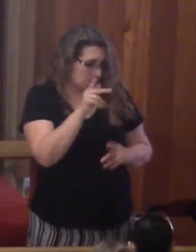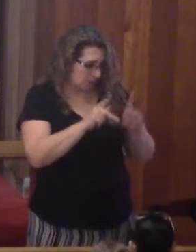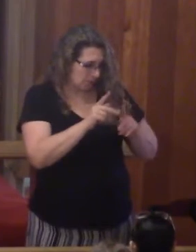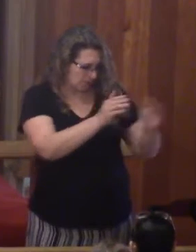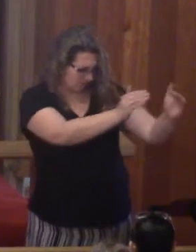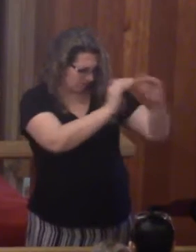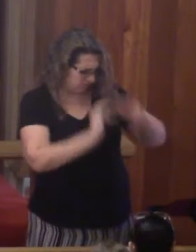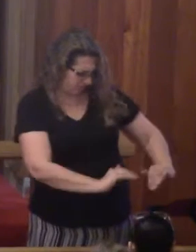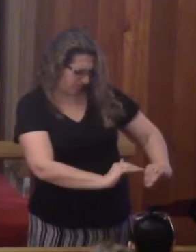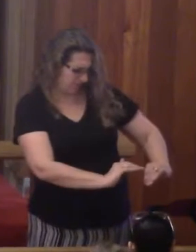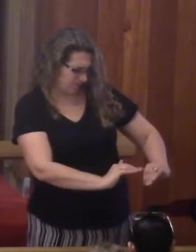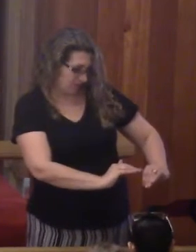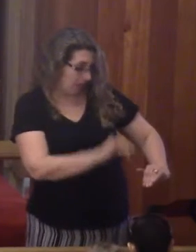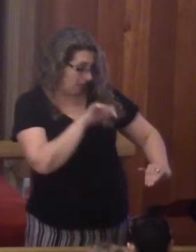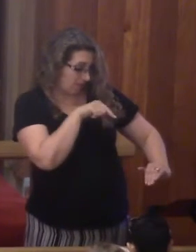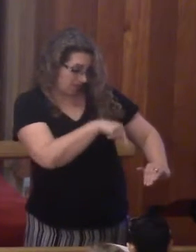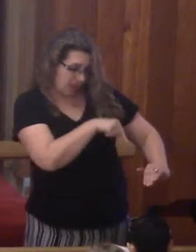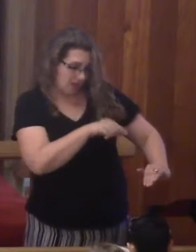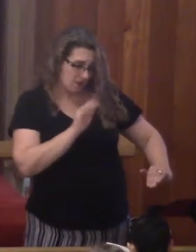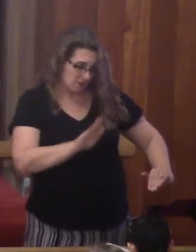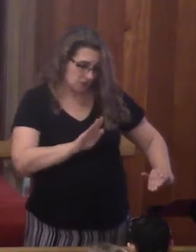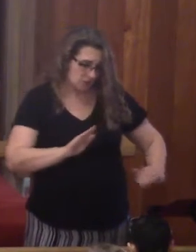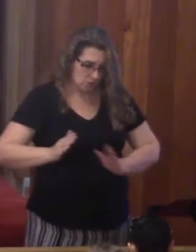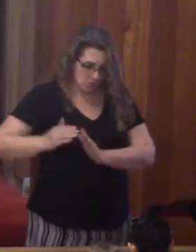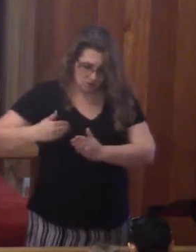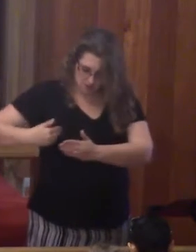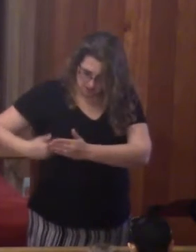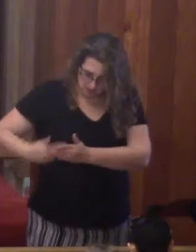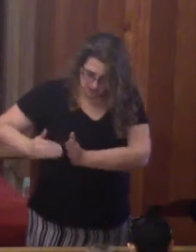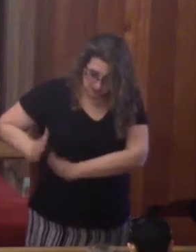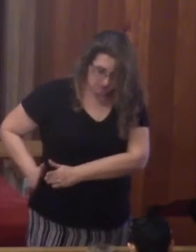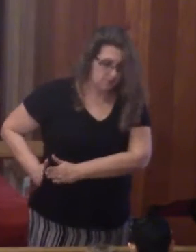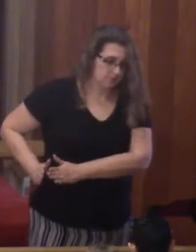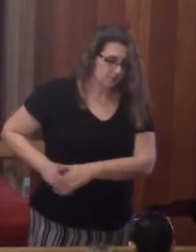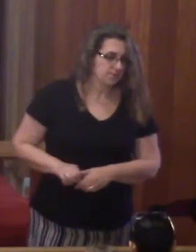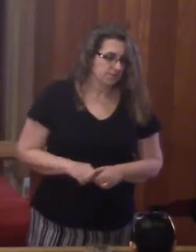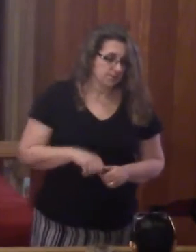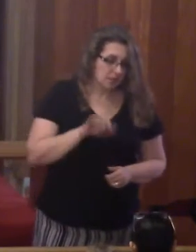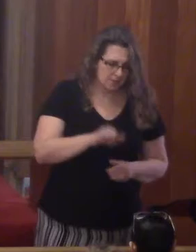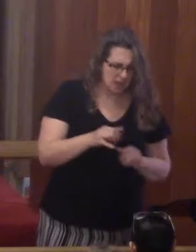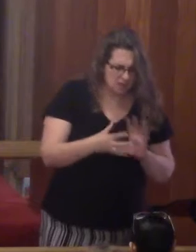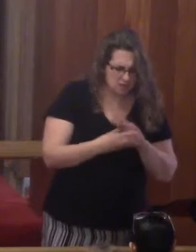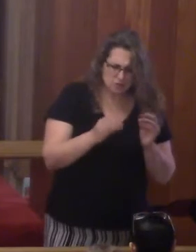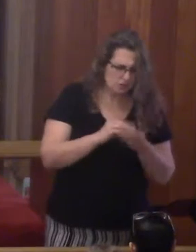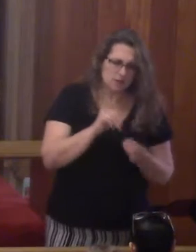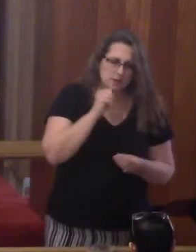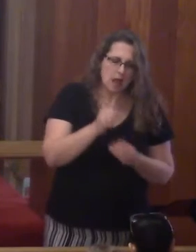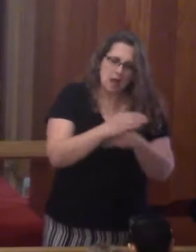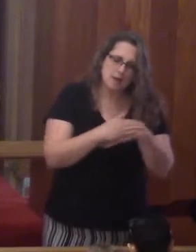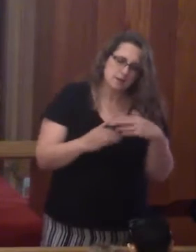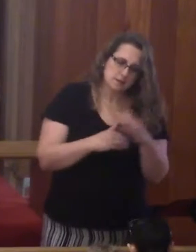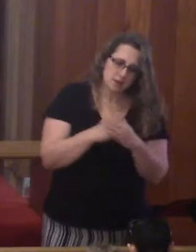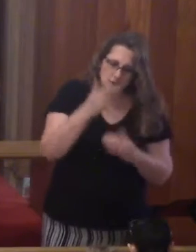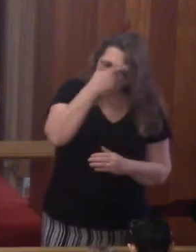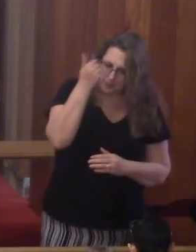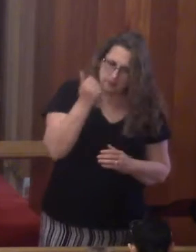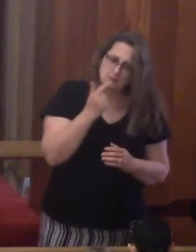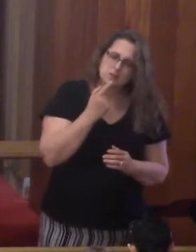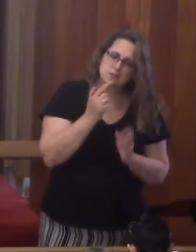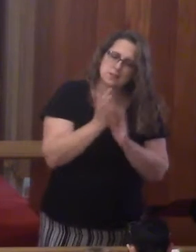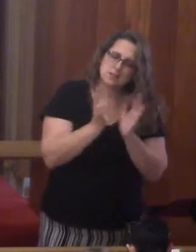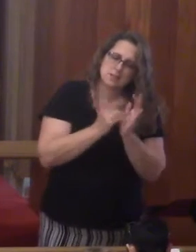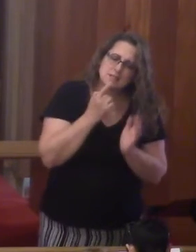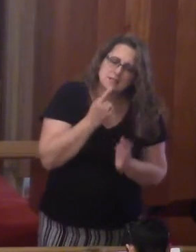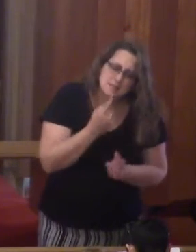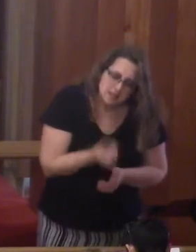undesirables as your neighbor. In the end, this parable offers no comfort whatsoever, because what does Jesus say